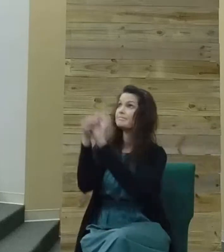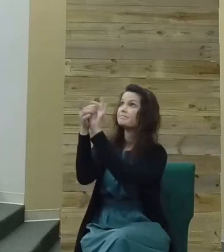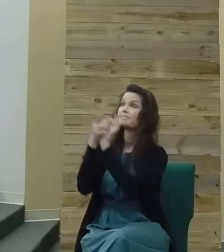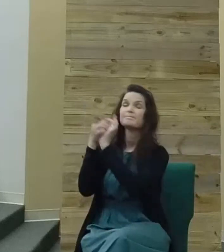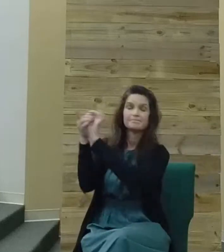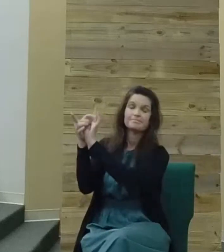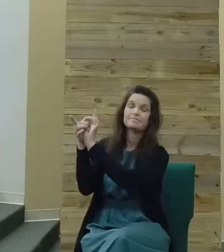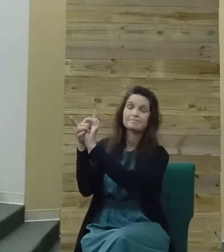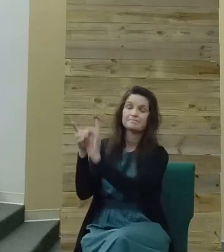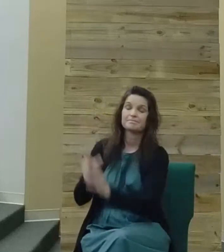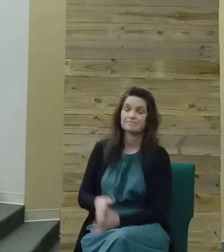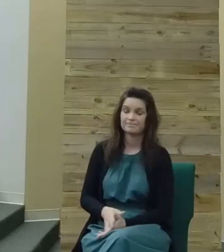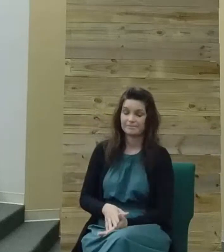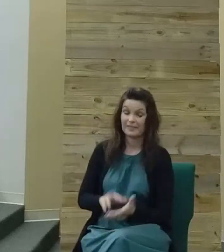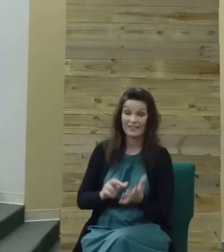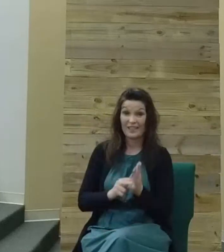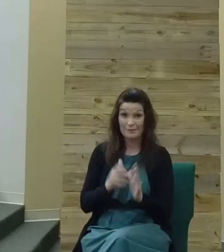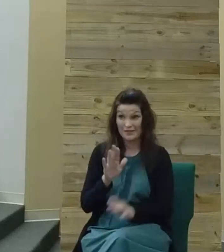others.